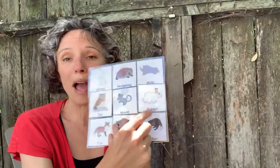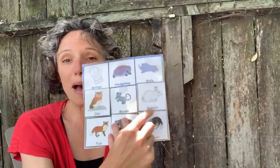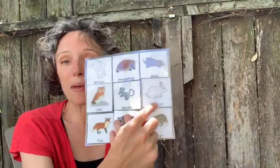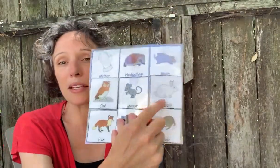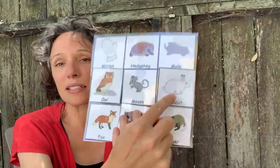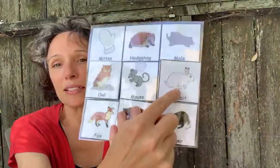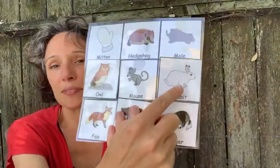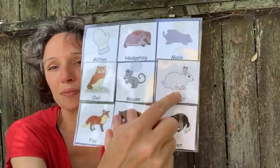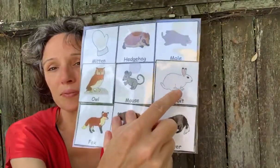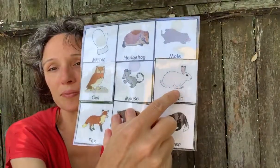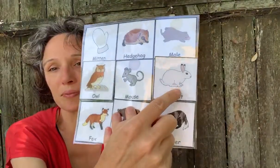Rabbit.